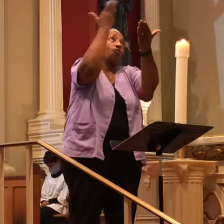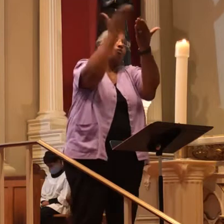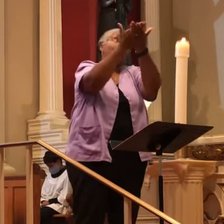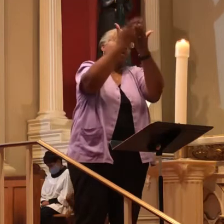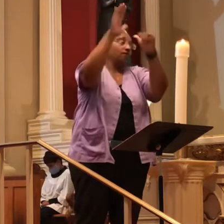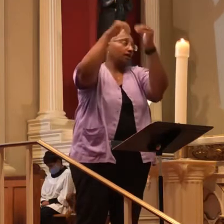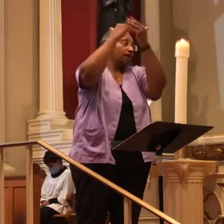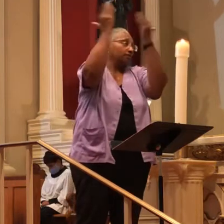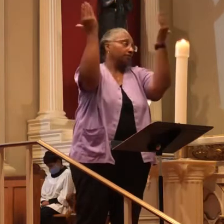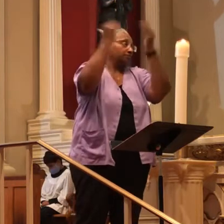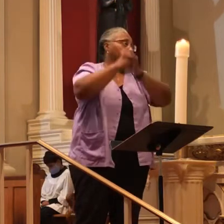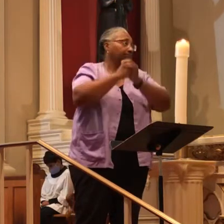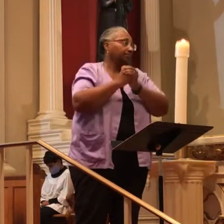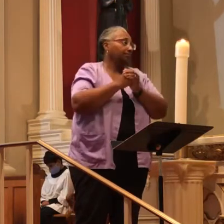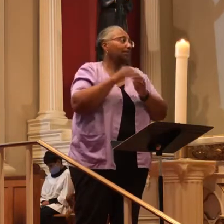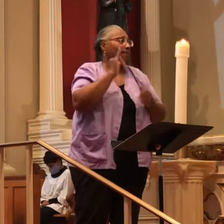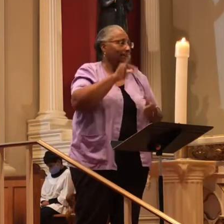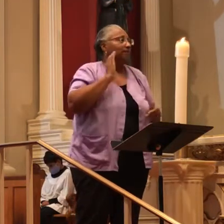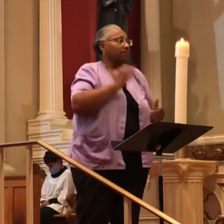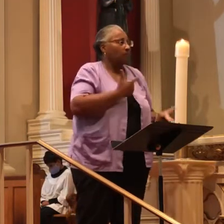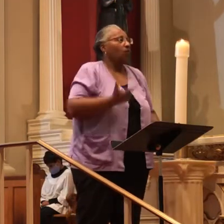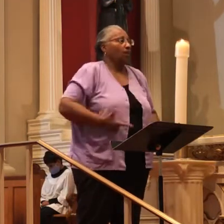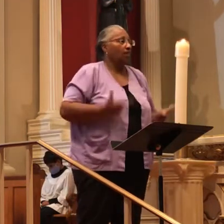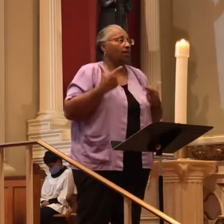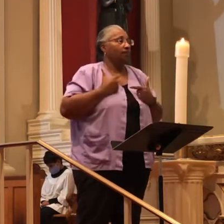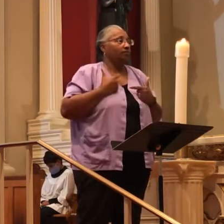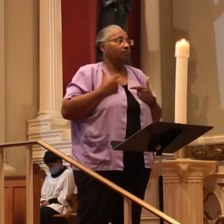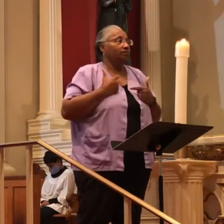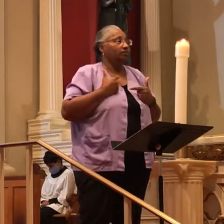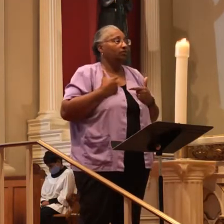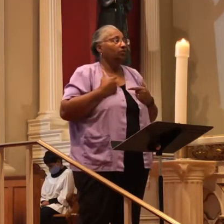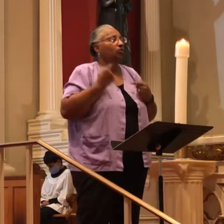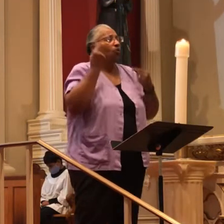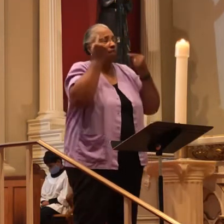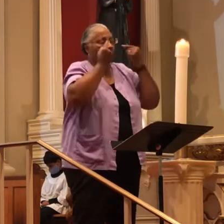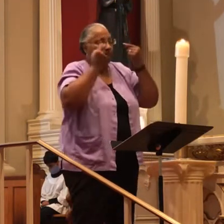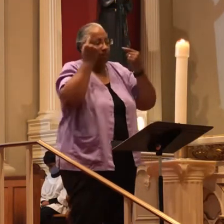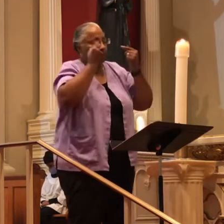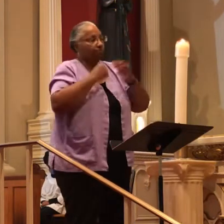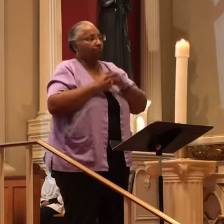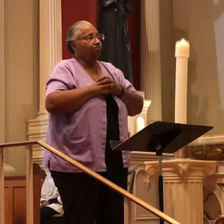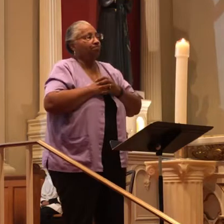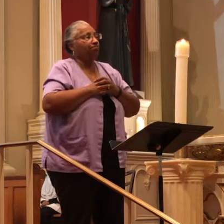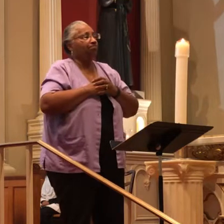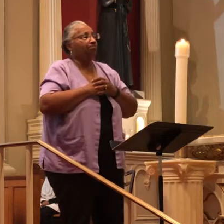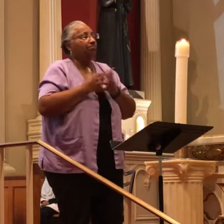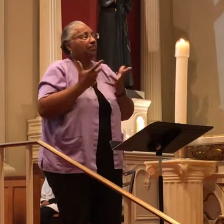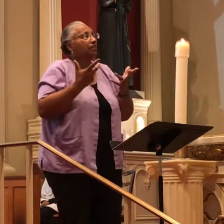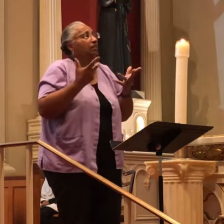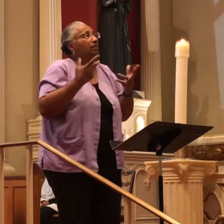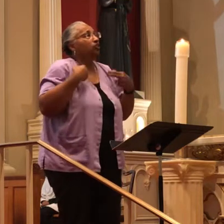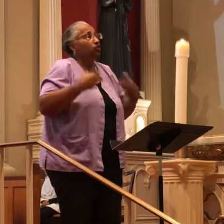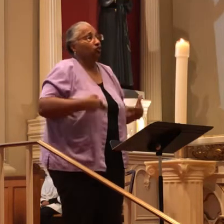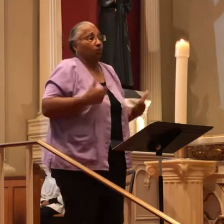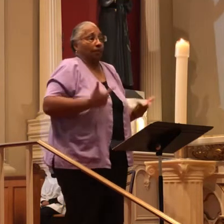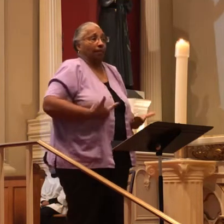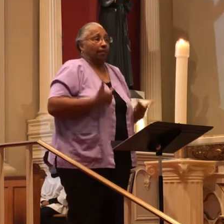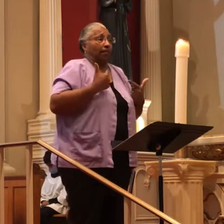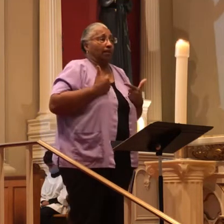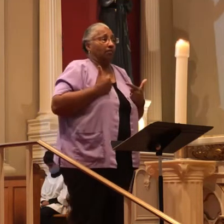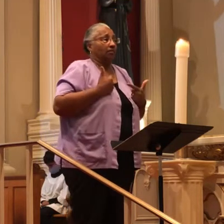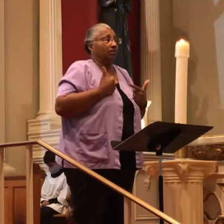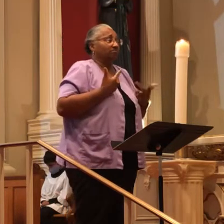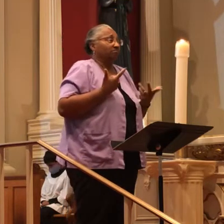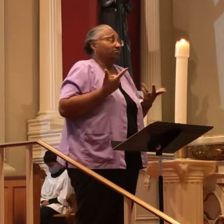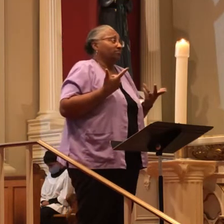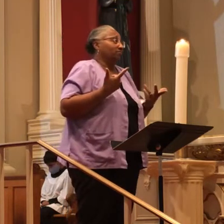of life. And think about it in the sense that, according to human nature, nothing really pleases us